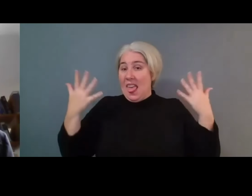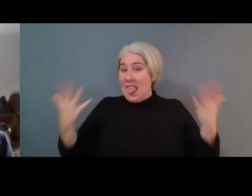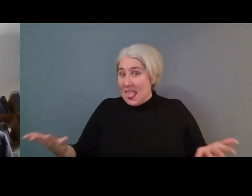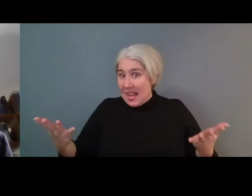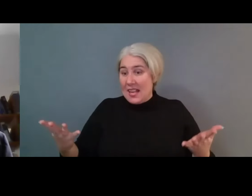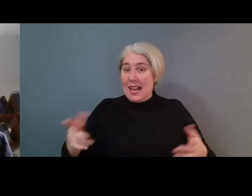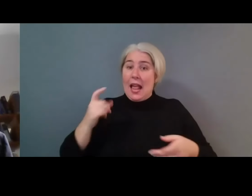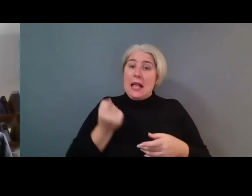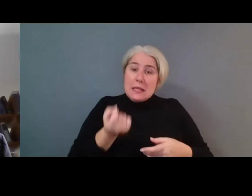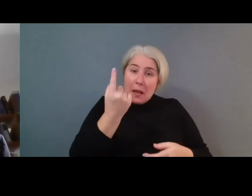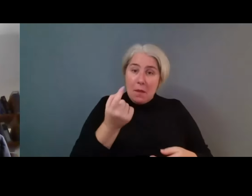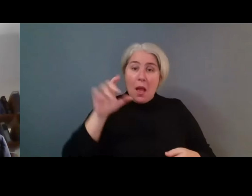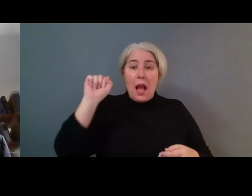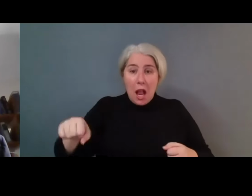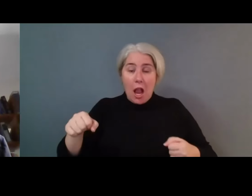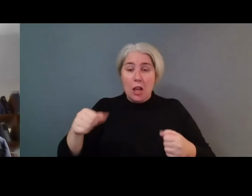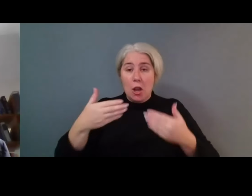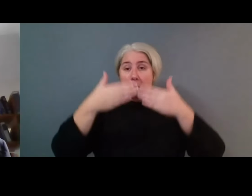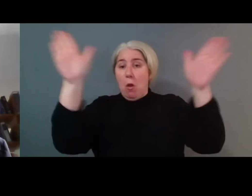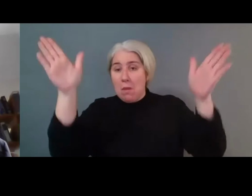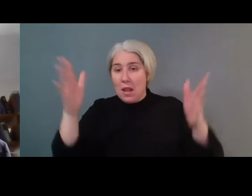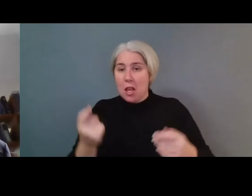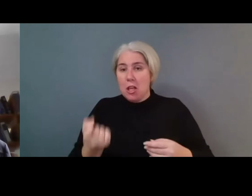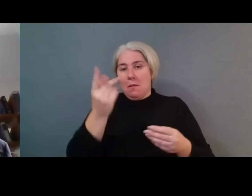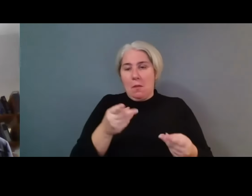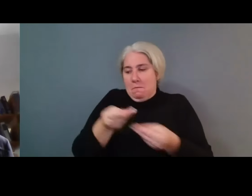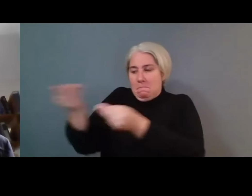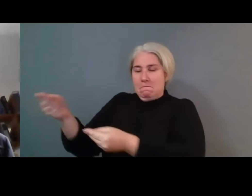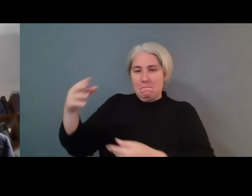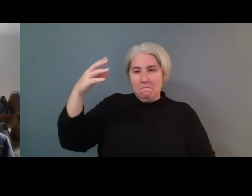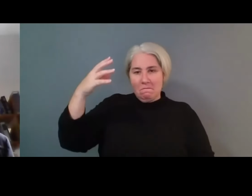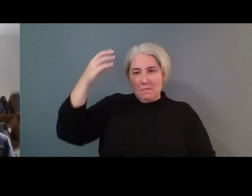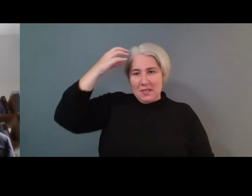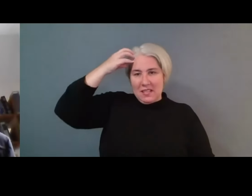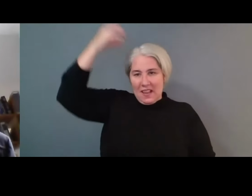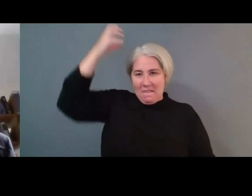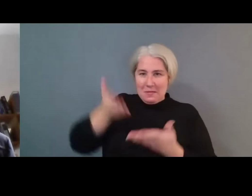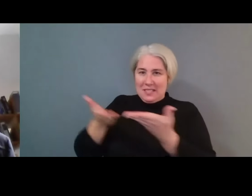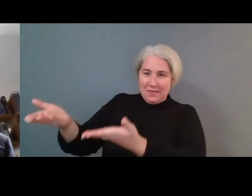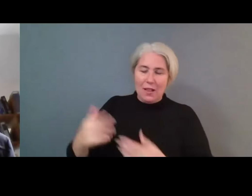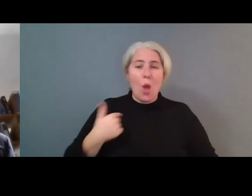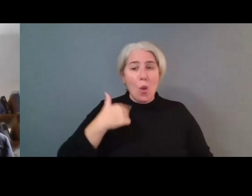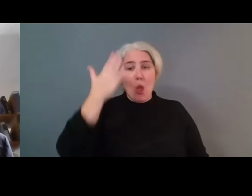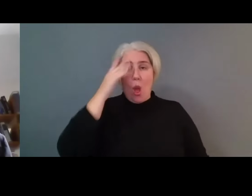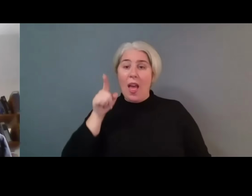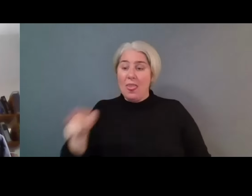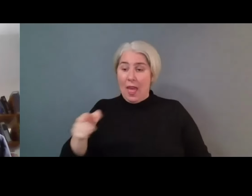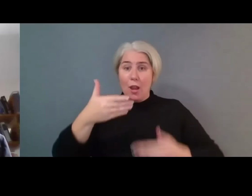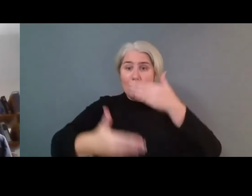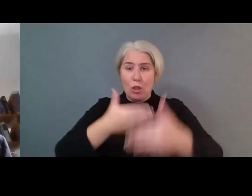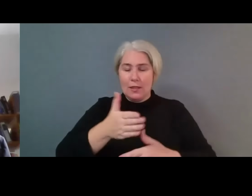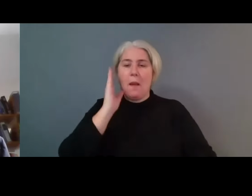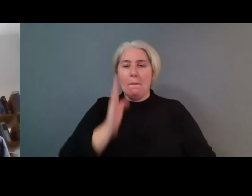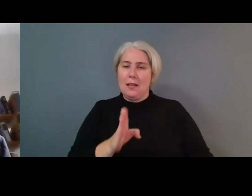most of the time, the latest time of publication, because it is a confidential procedure, the latest time